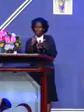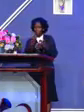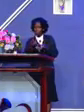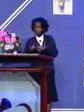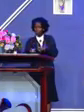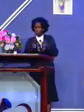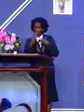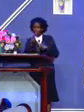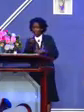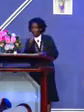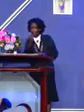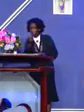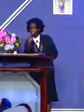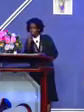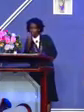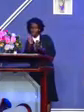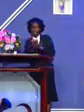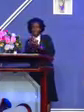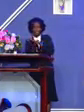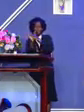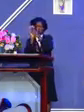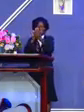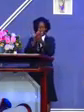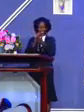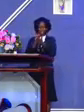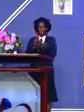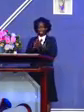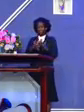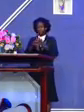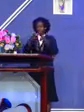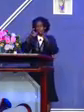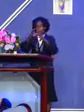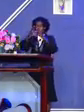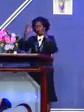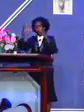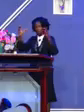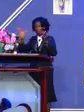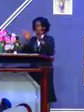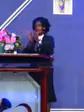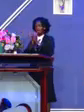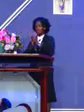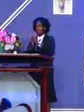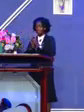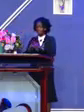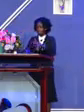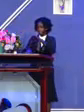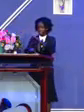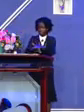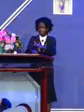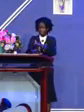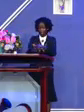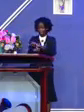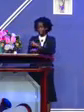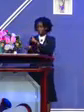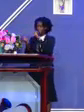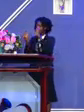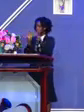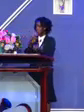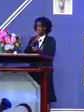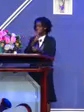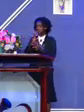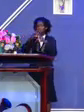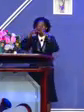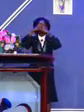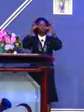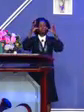yakasala ate nelifuukebwa neligaziwa ekigere nekitana. We seek medication which was a small